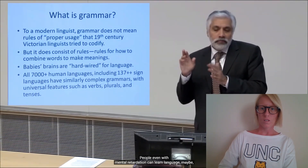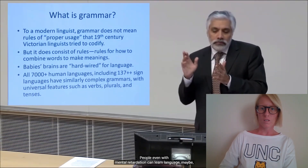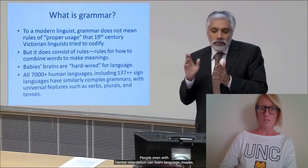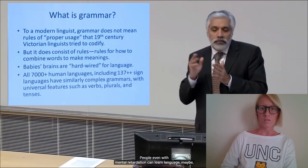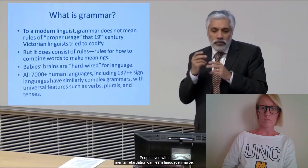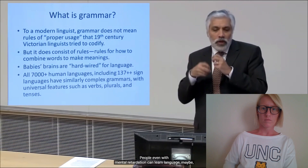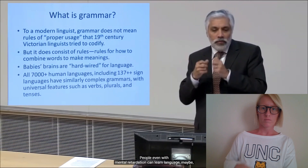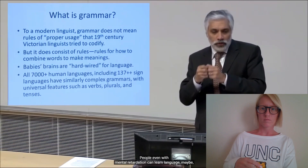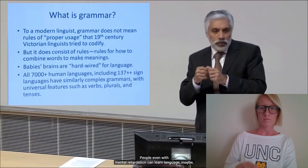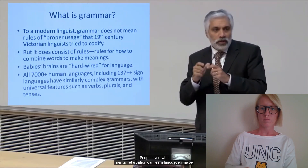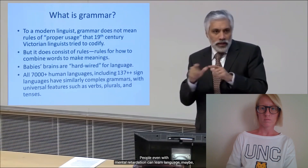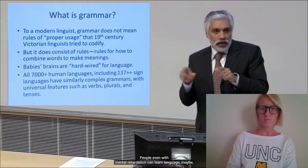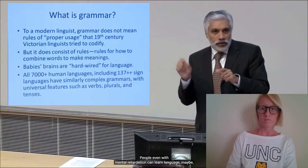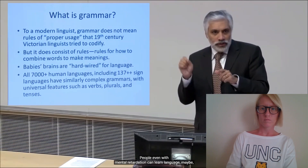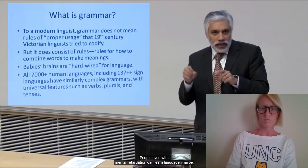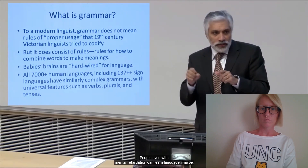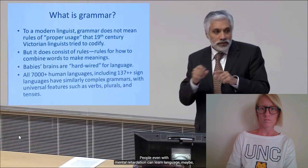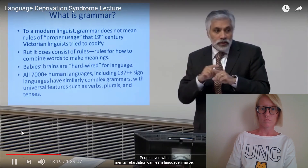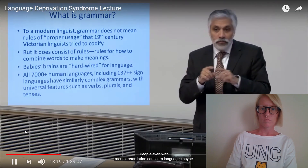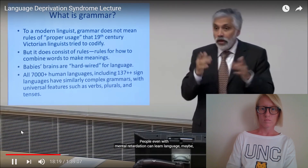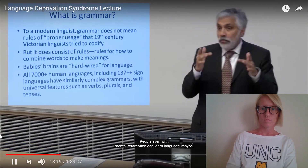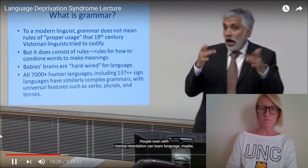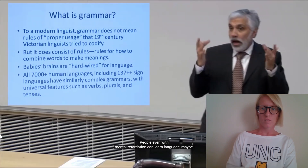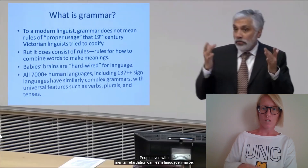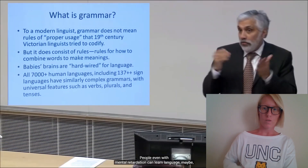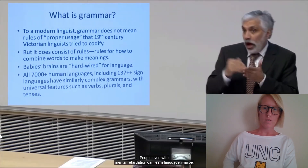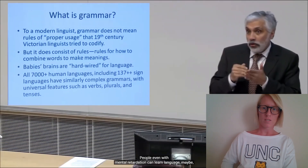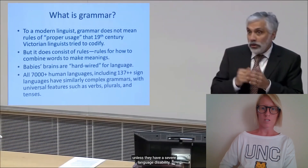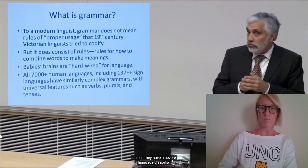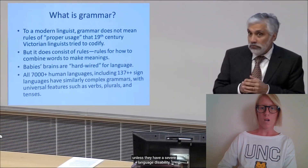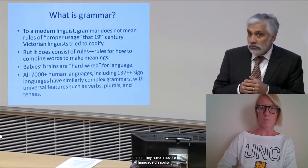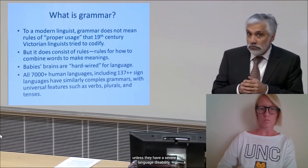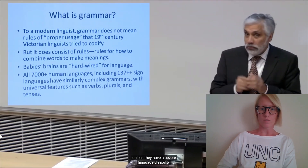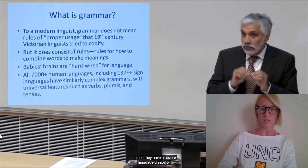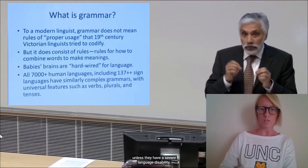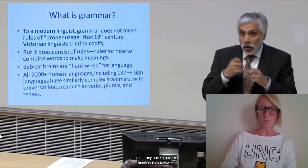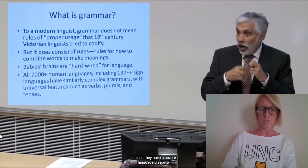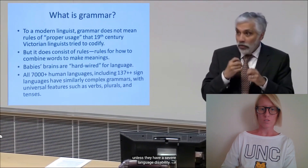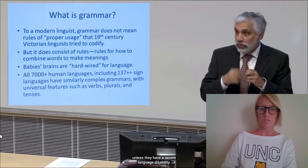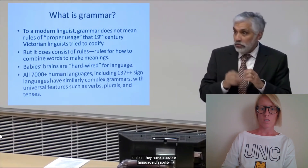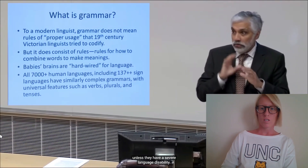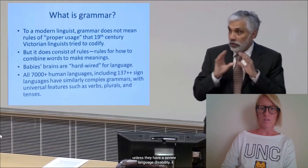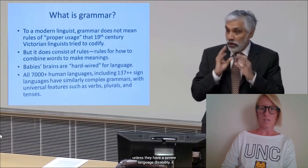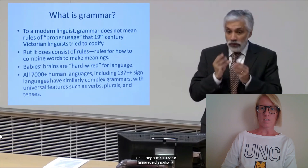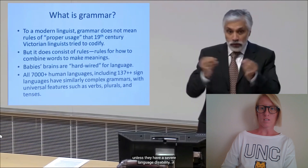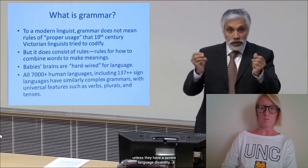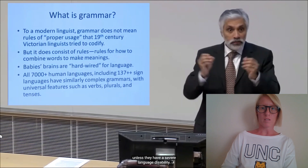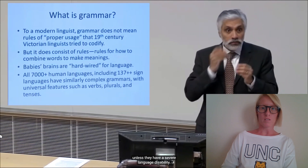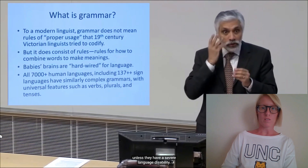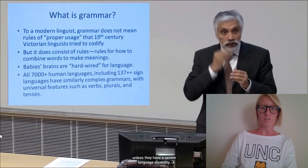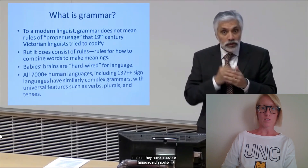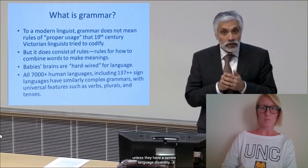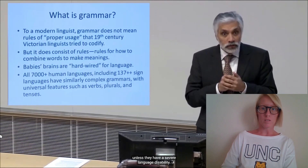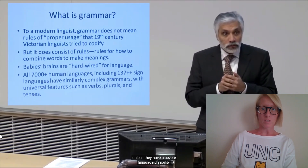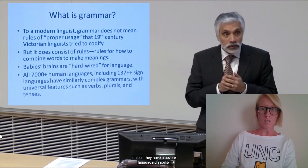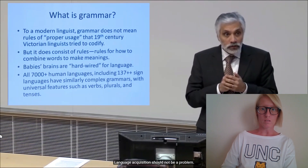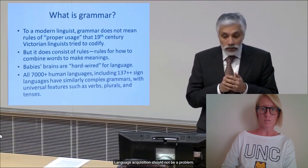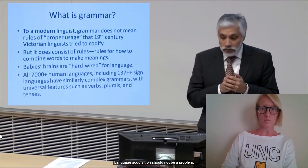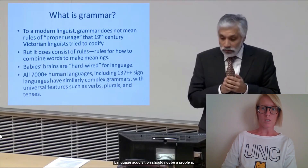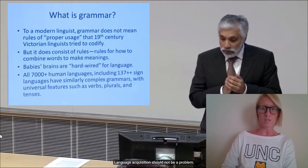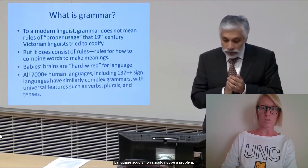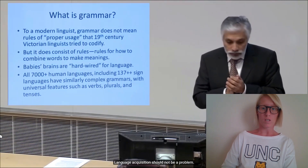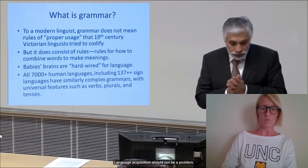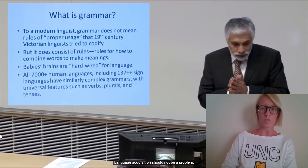People, even with mental retardation, can learn language, maybe unless they have a severe language disability. And it could be a severe disability.